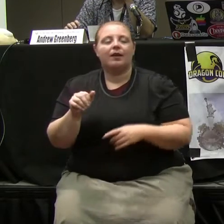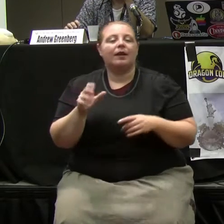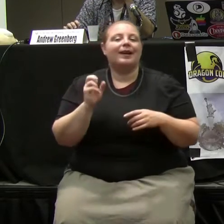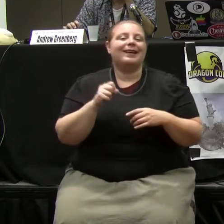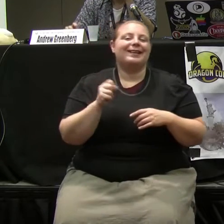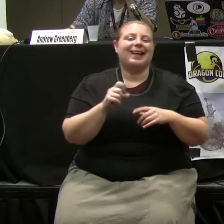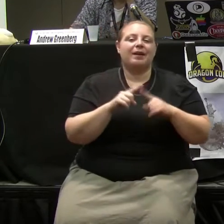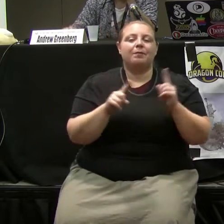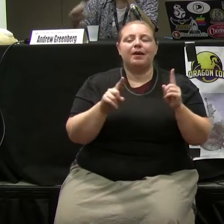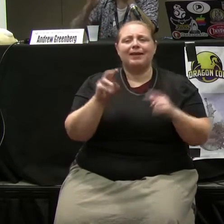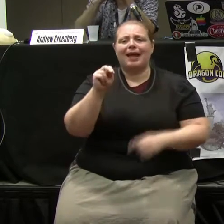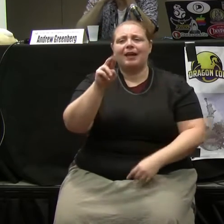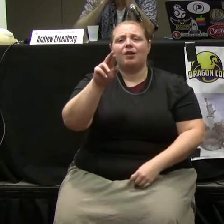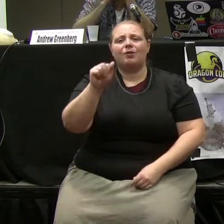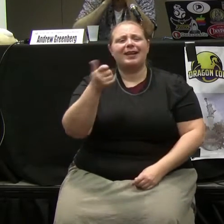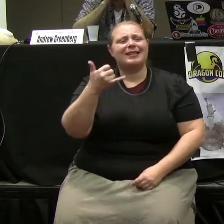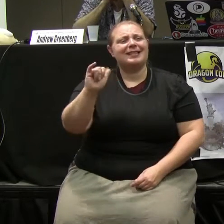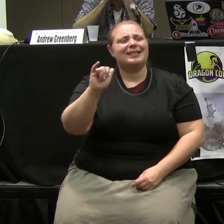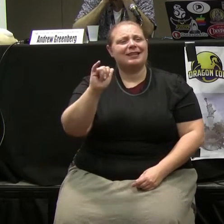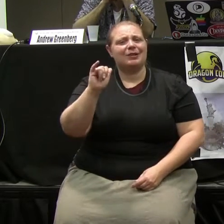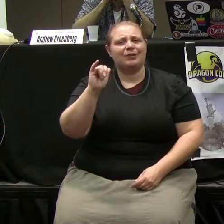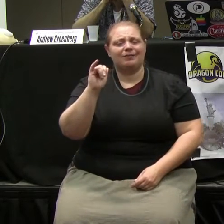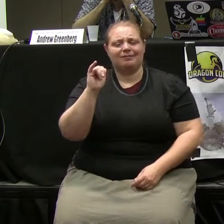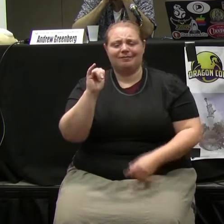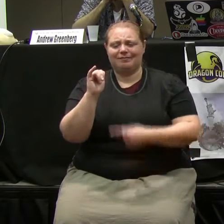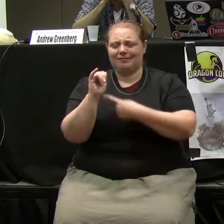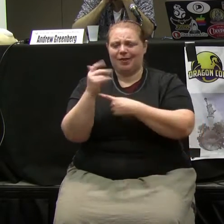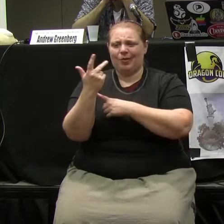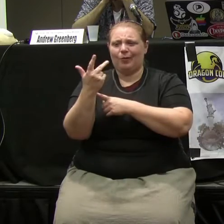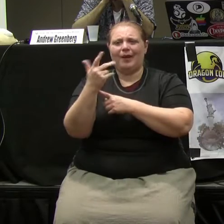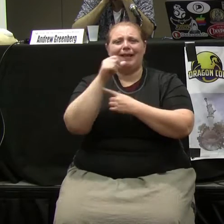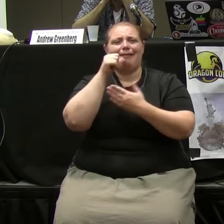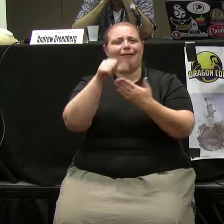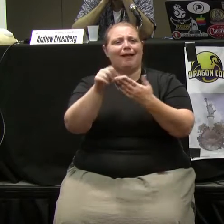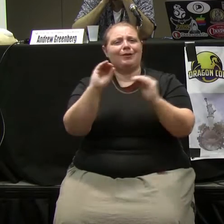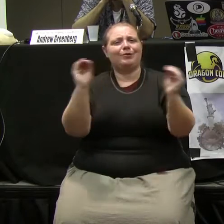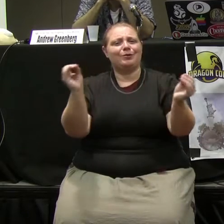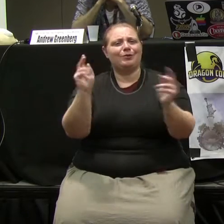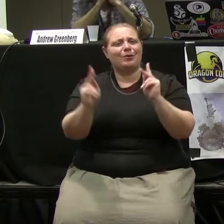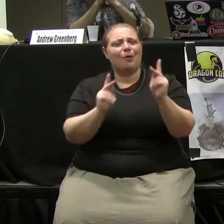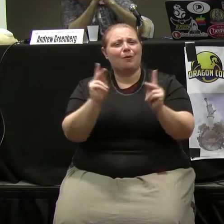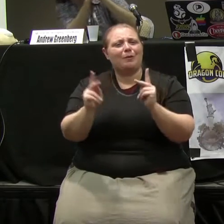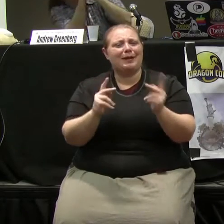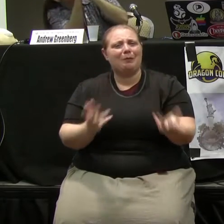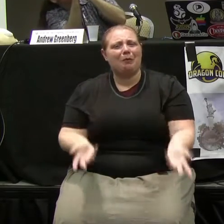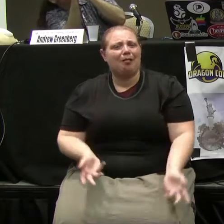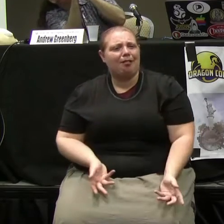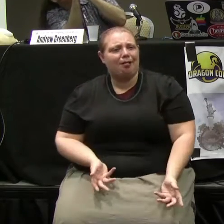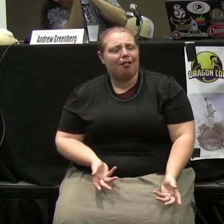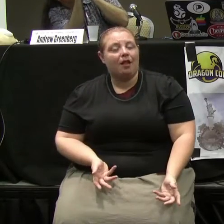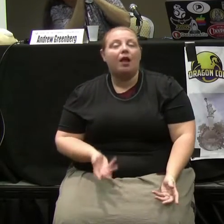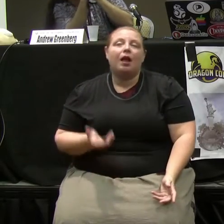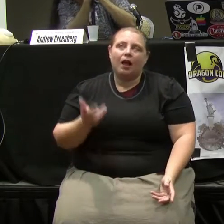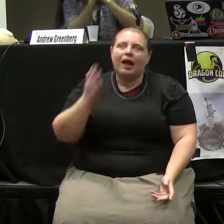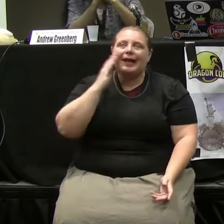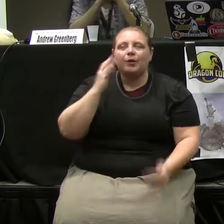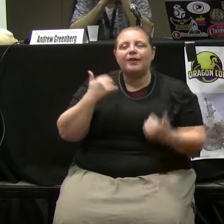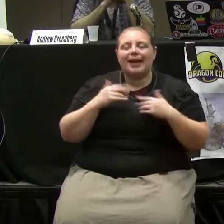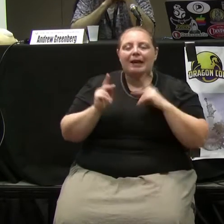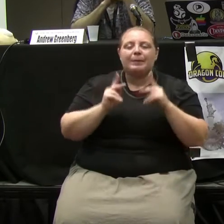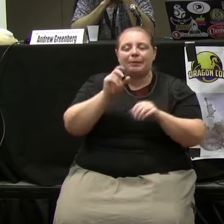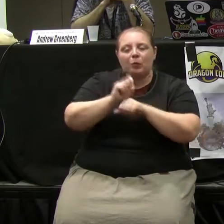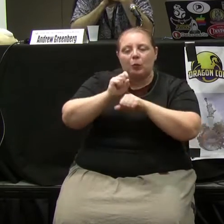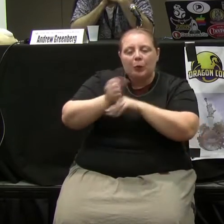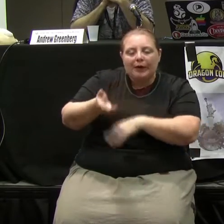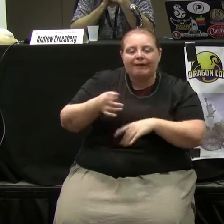this faceless monolith that's 3 letters. There's not people. I mean, there's people who work there. But what I'm saying